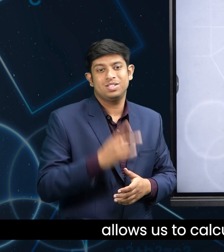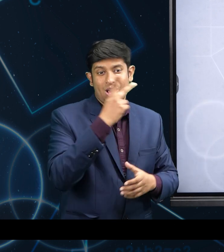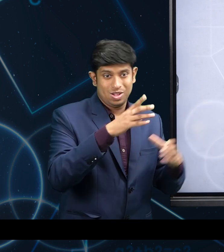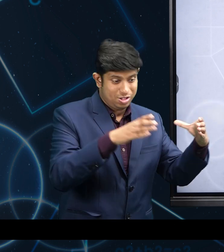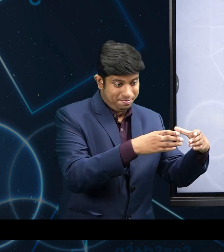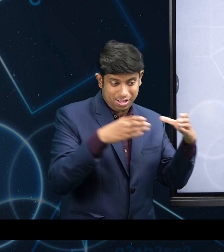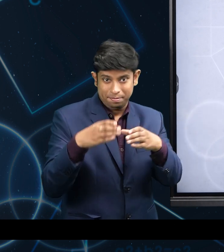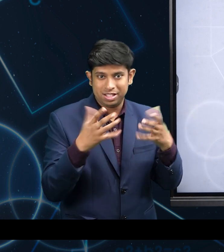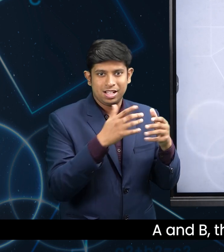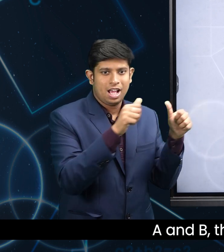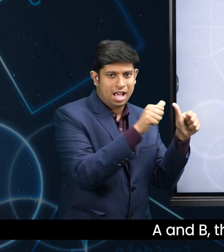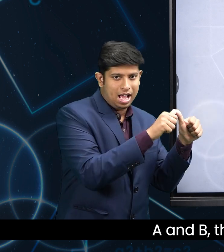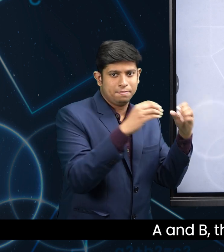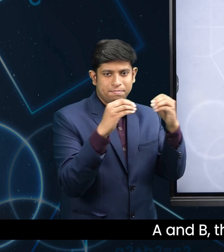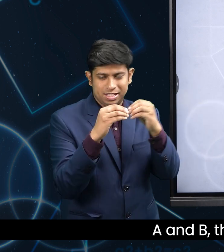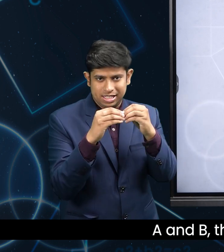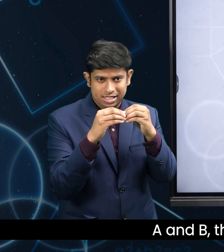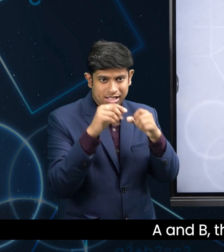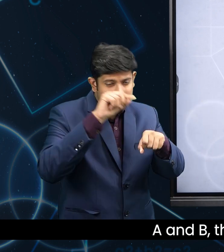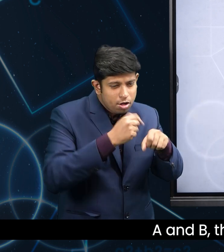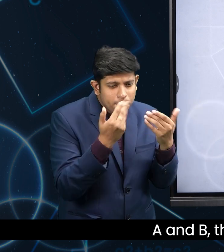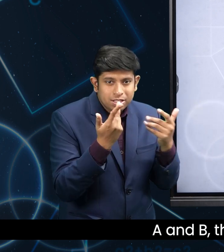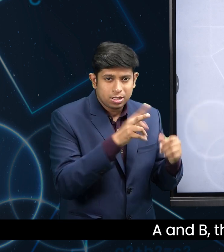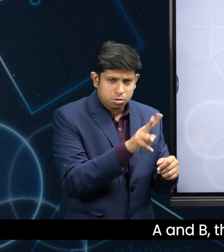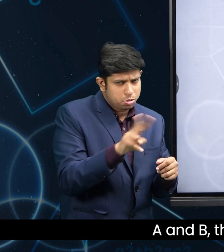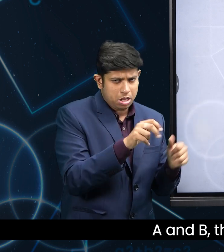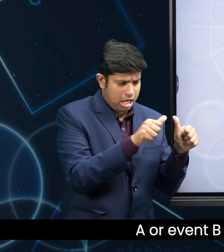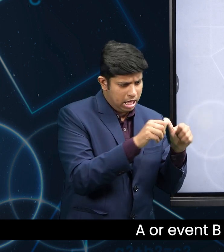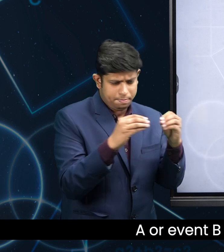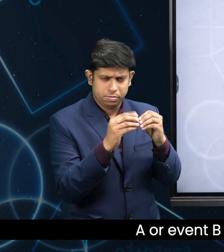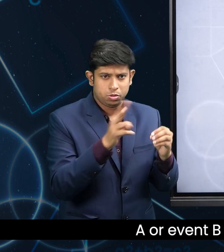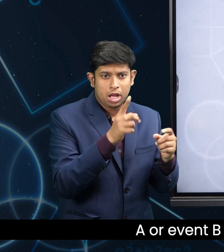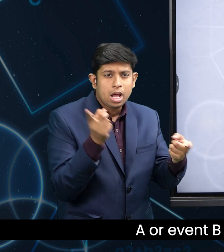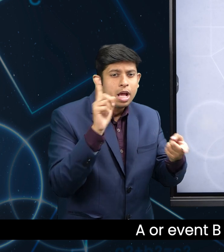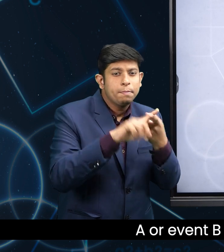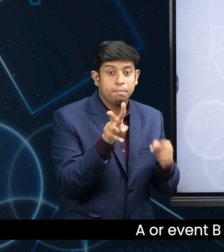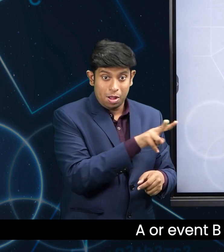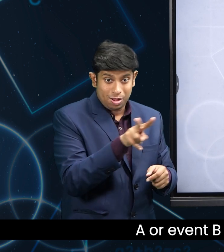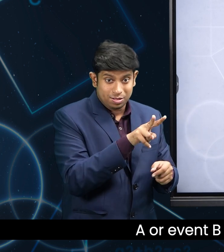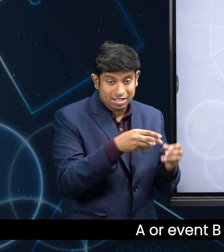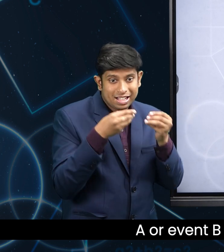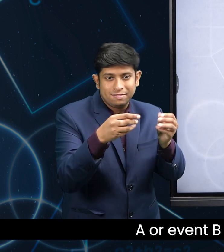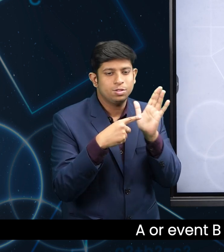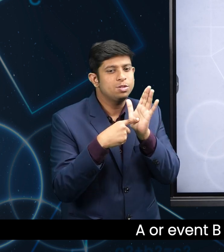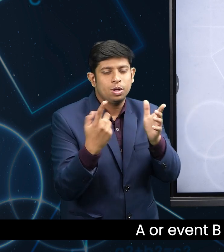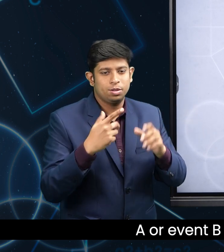For two events A and B, the probability of either event A or event B occurring or both is given